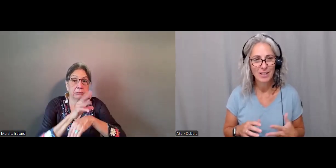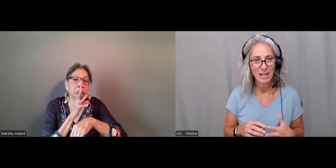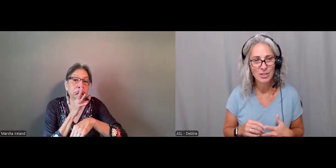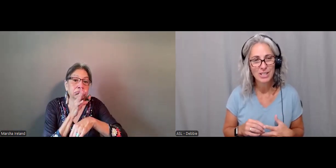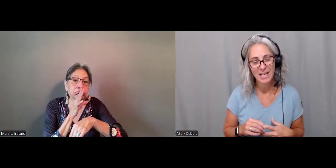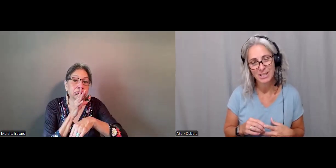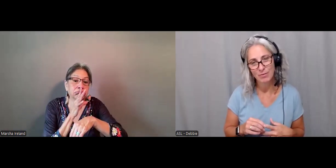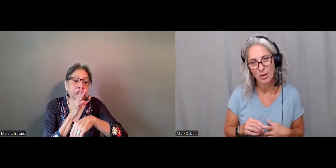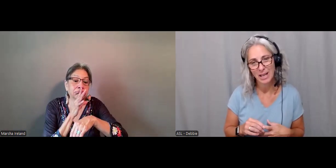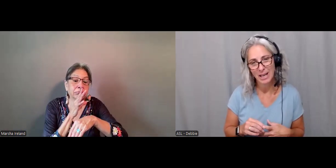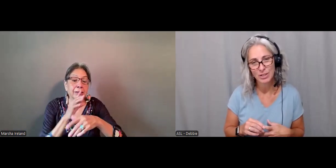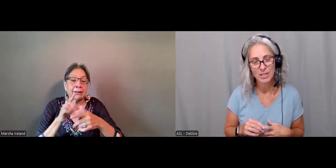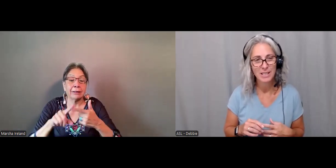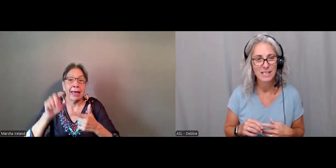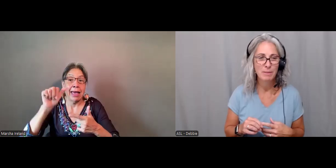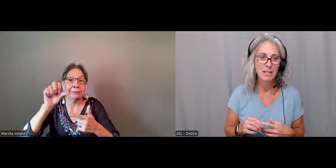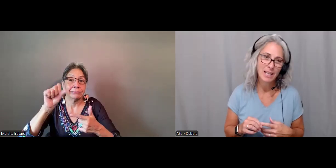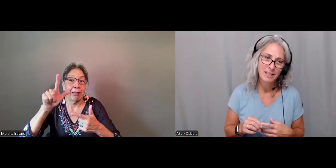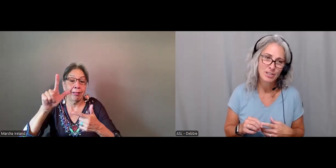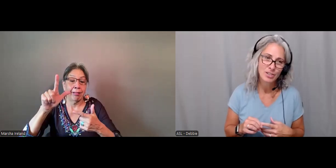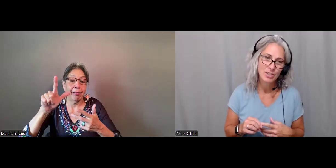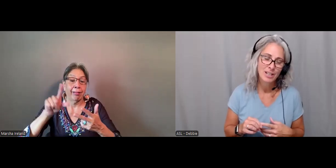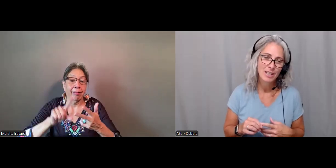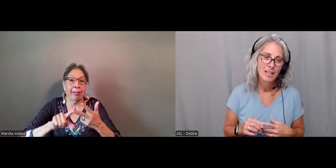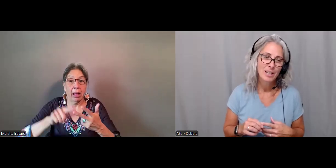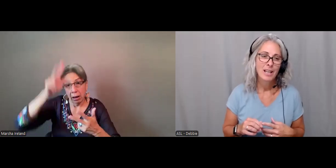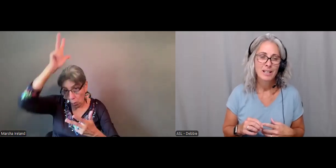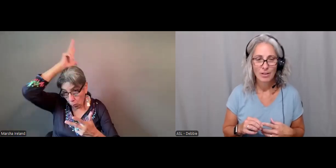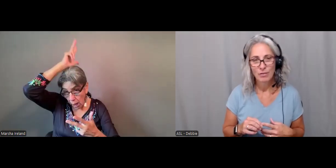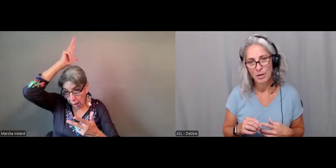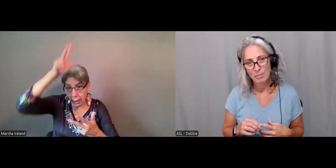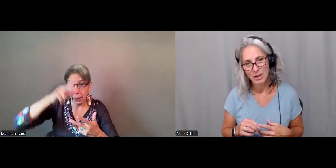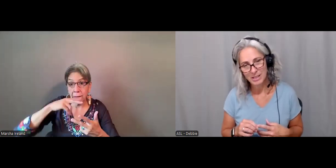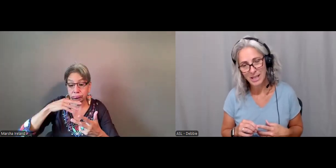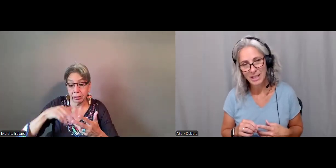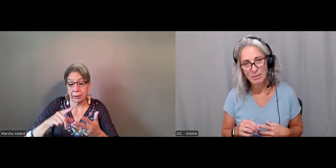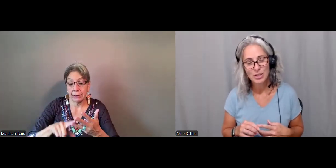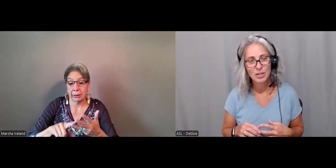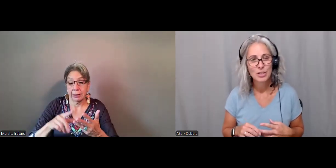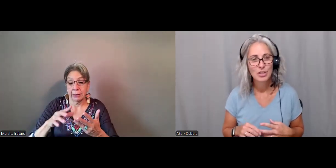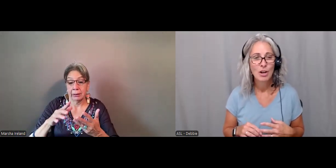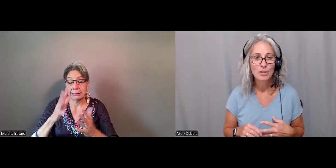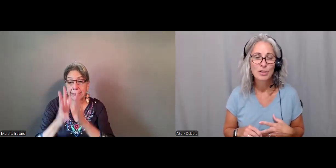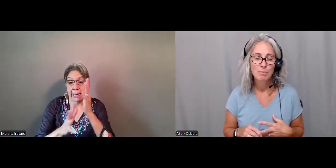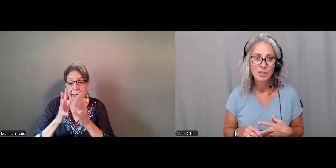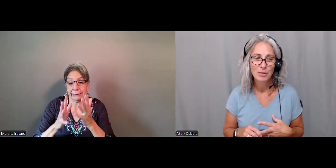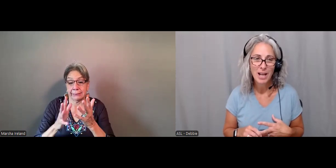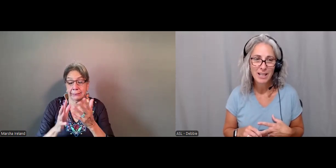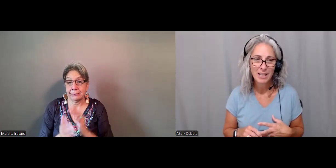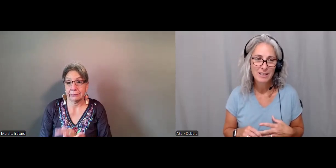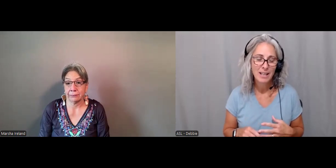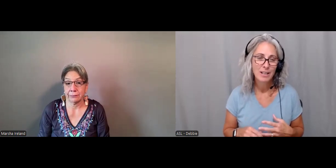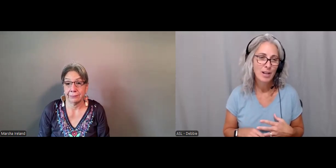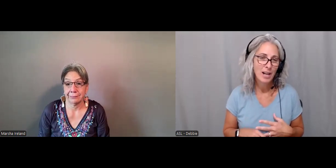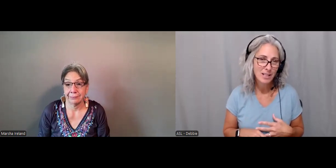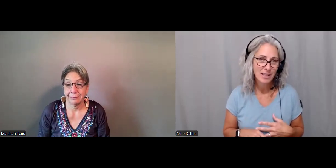apt for languages and has 4 languages, can speak English and therefore American Sign Language. She also speaks